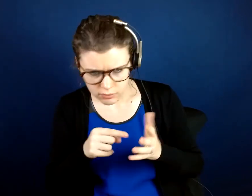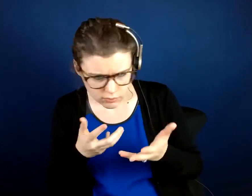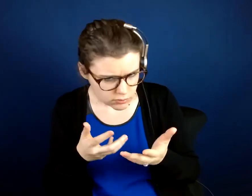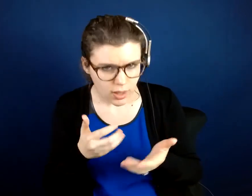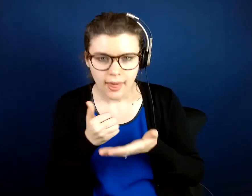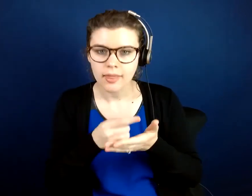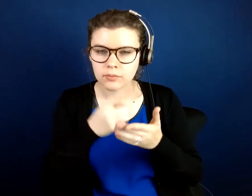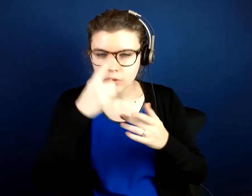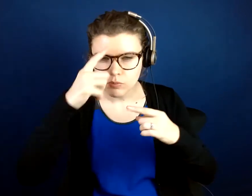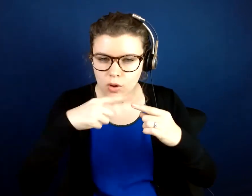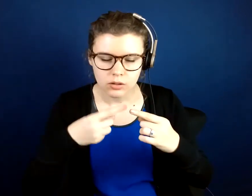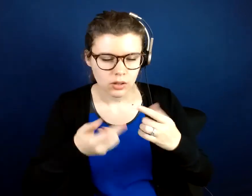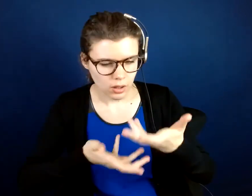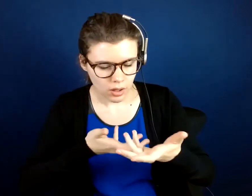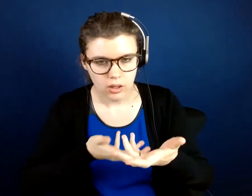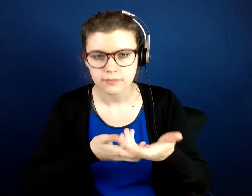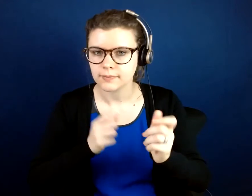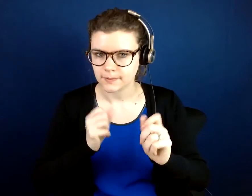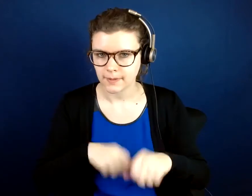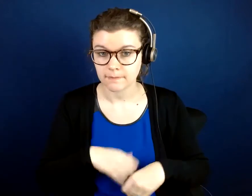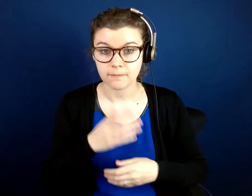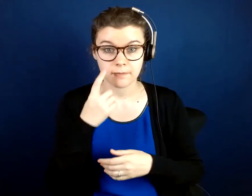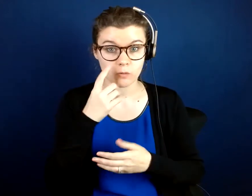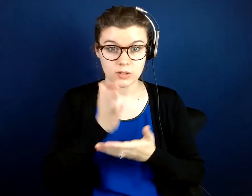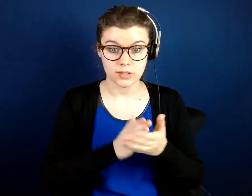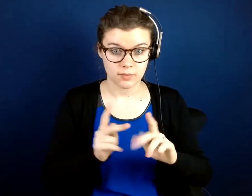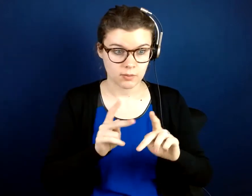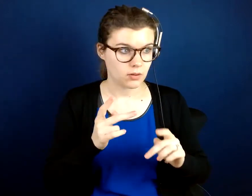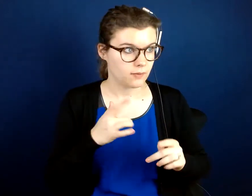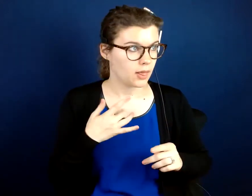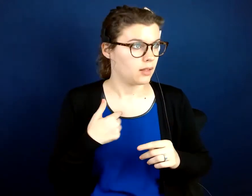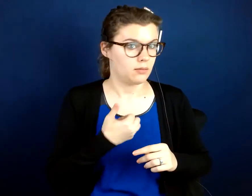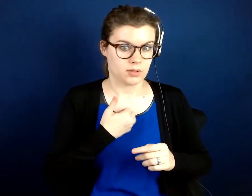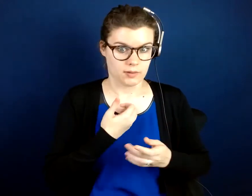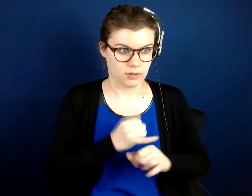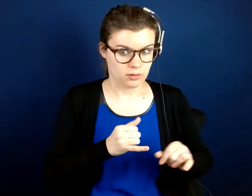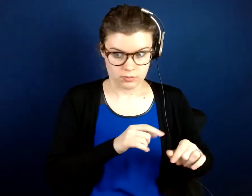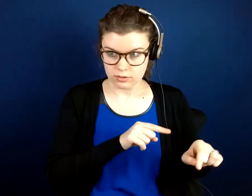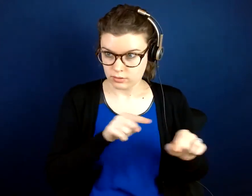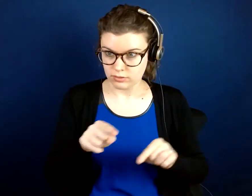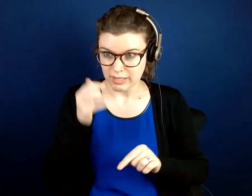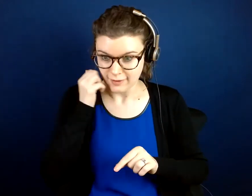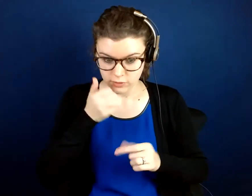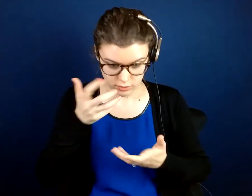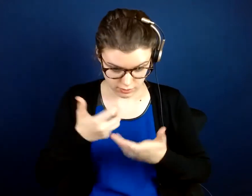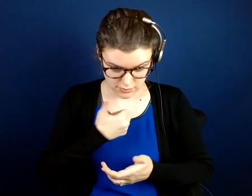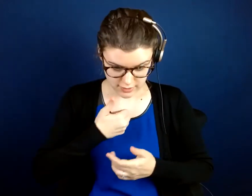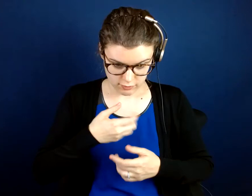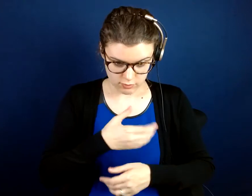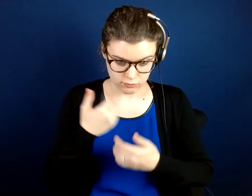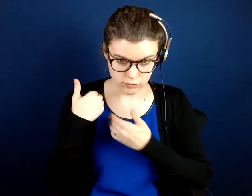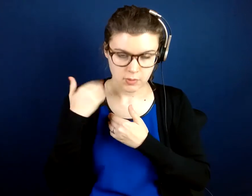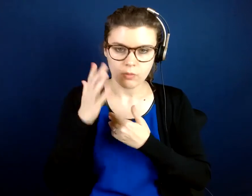the responsibilities of day-to-day actions will overwhelm them and they will need to talk about it. Sometimes they'll just call and be like, I'm